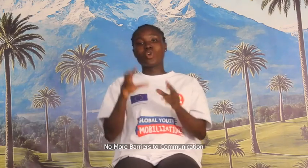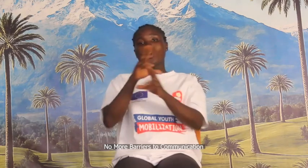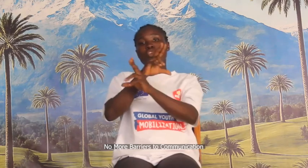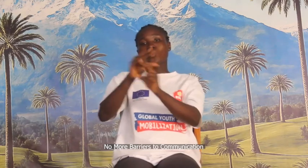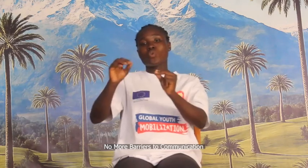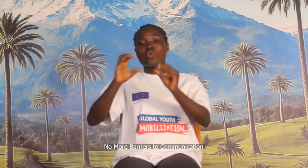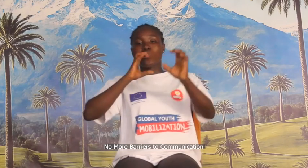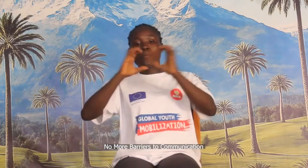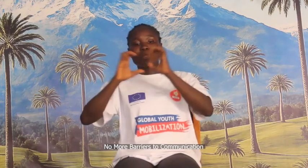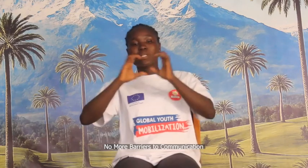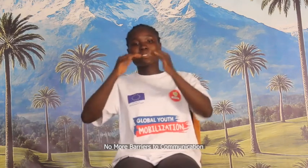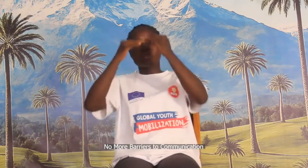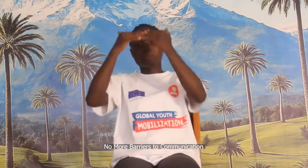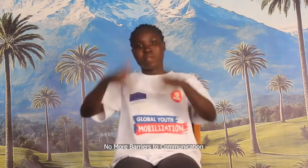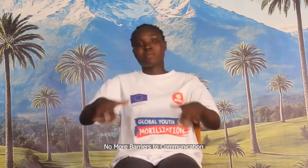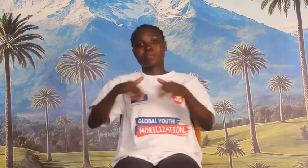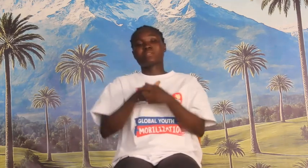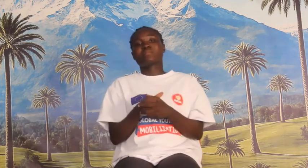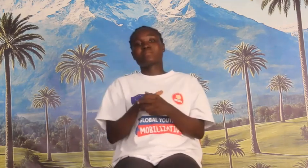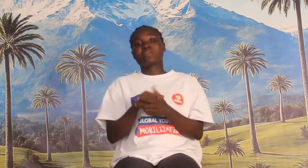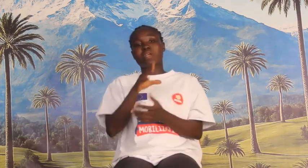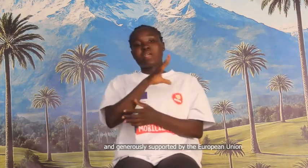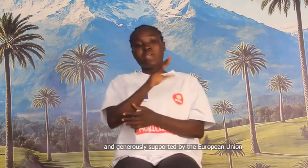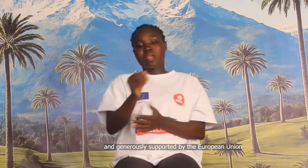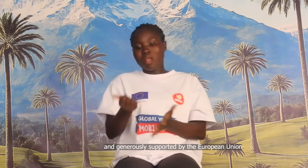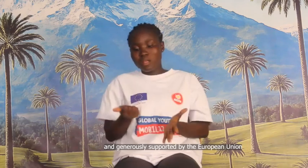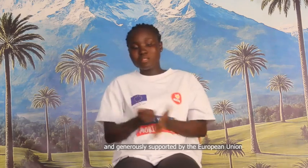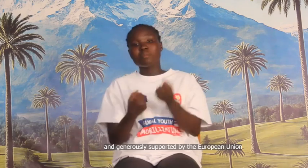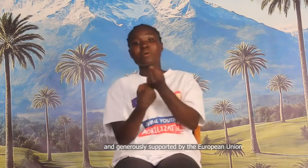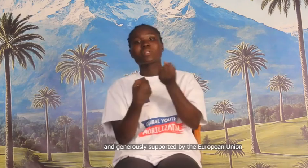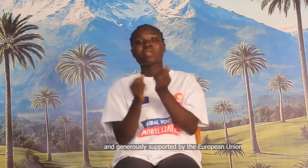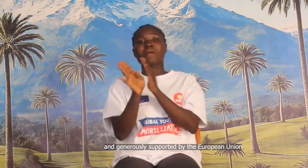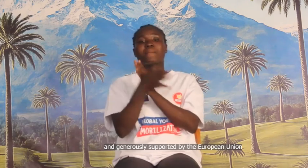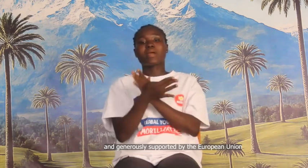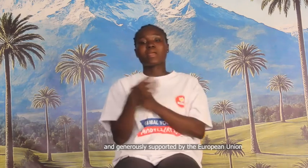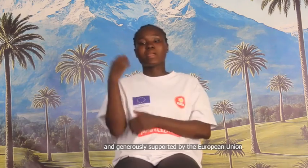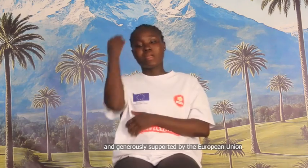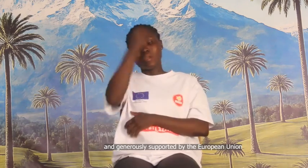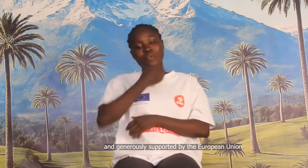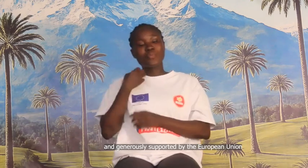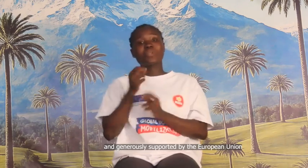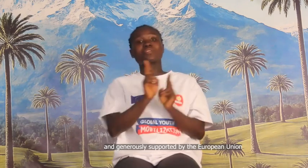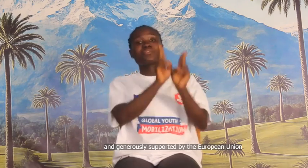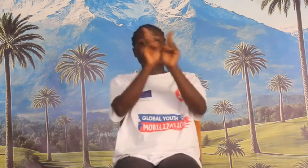No More Barriers to Communication, and generously supported by the European Union